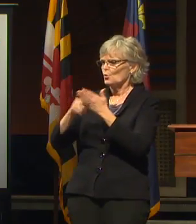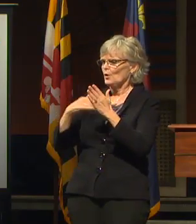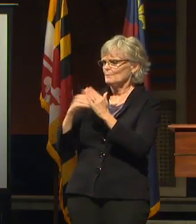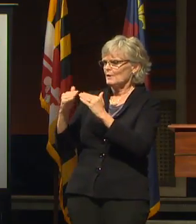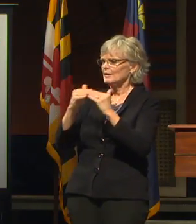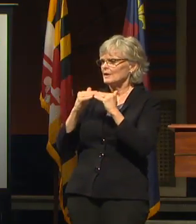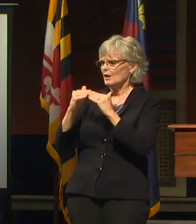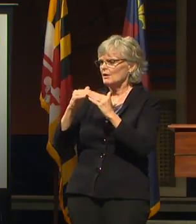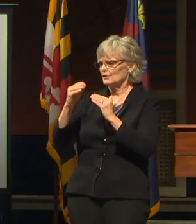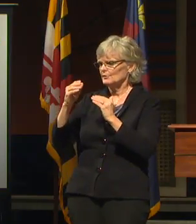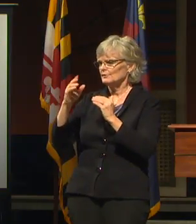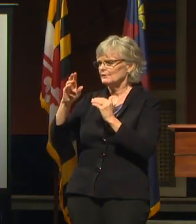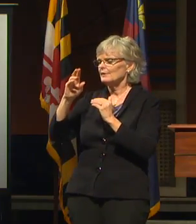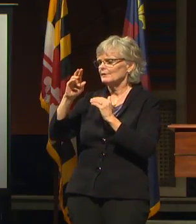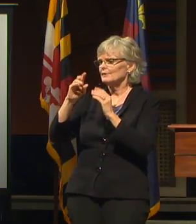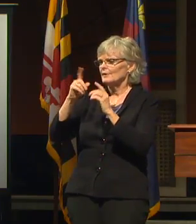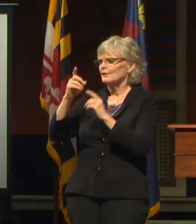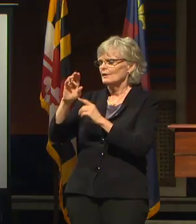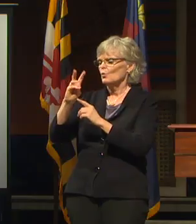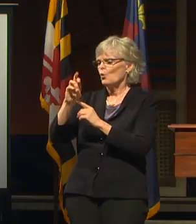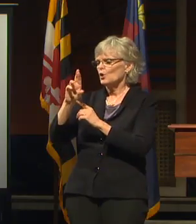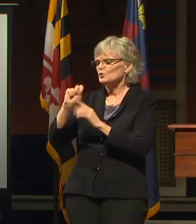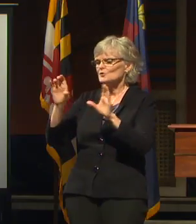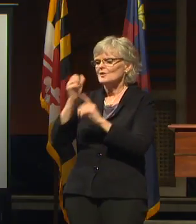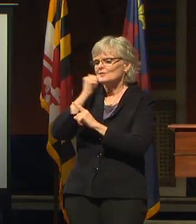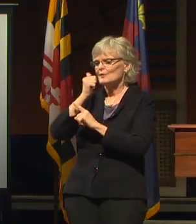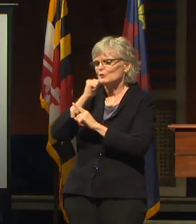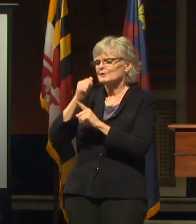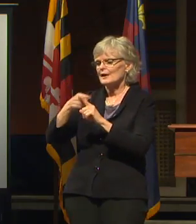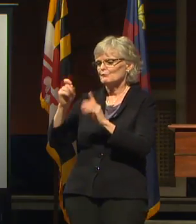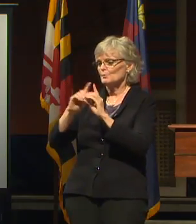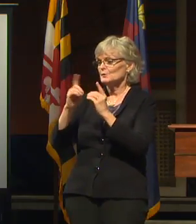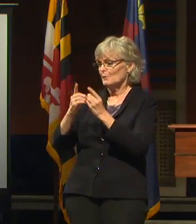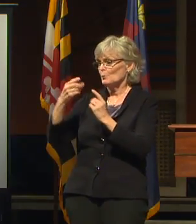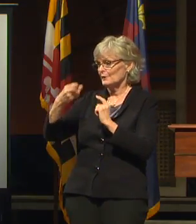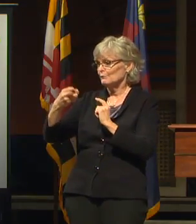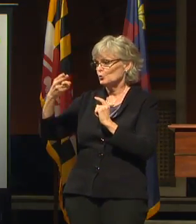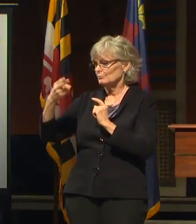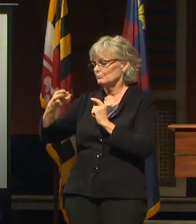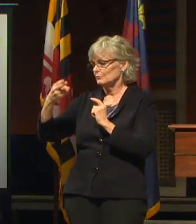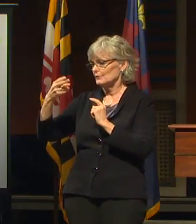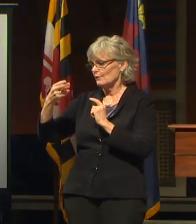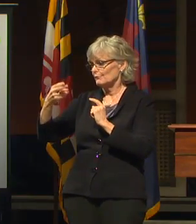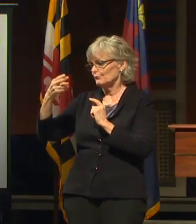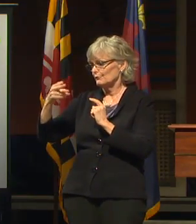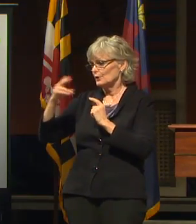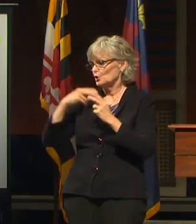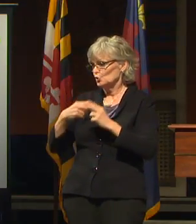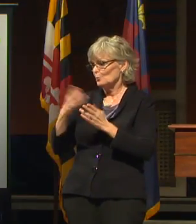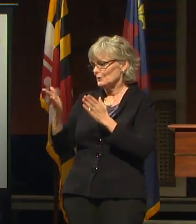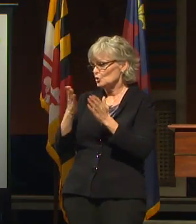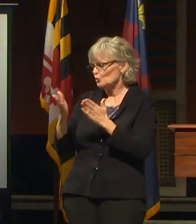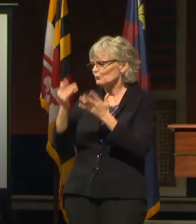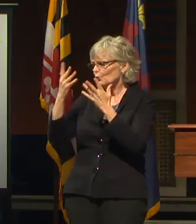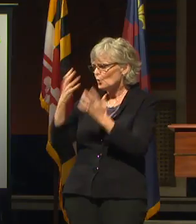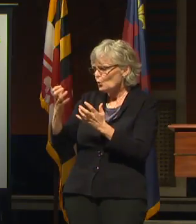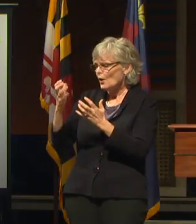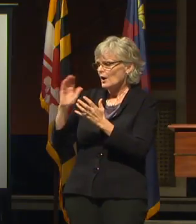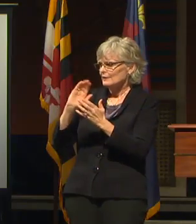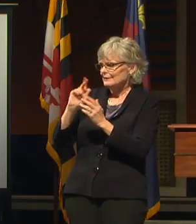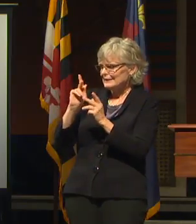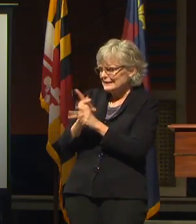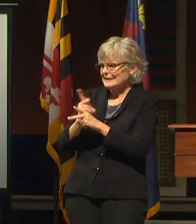Deputy Secretary of Maryland Department of Human Services, does every day. I'm sure that finding ways to keep Maryland's most vulnerable citizens safe